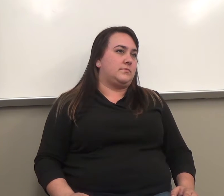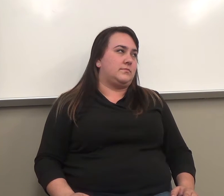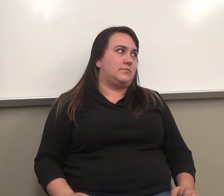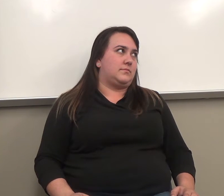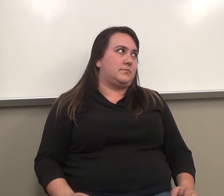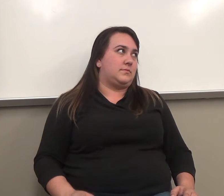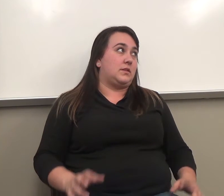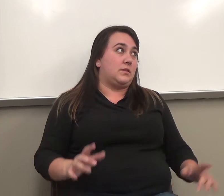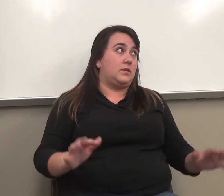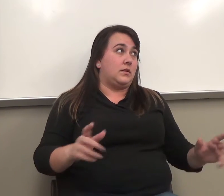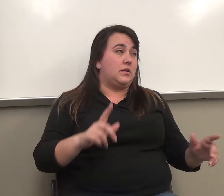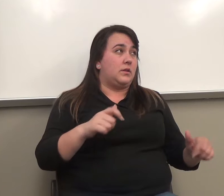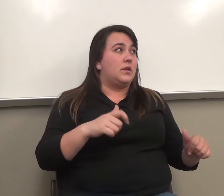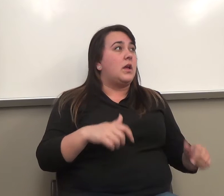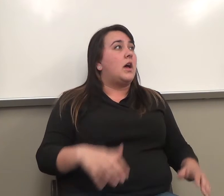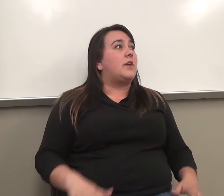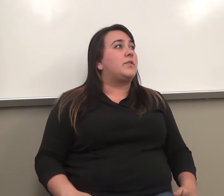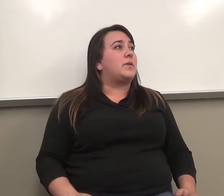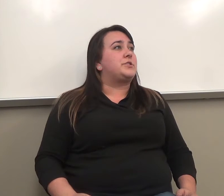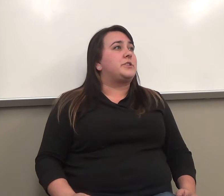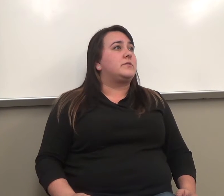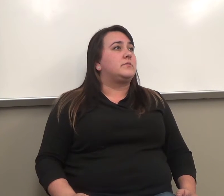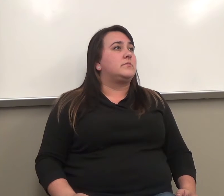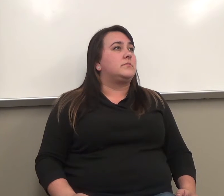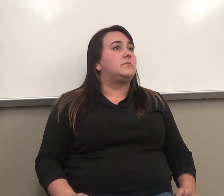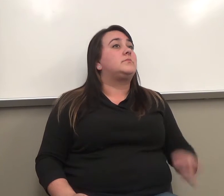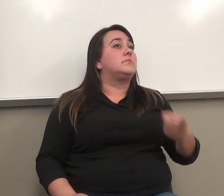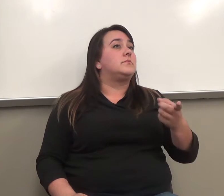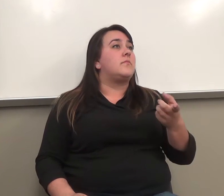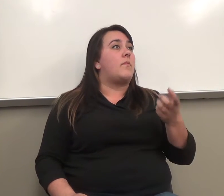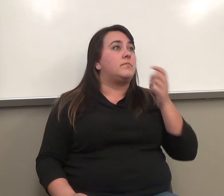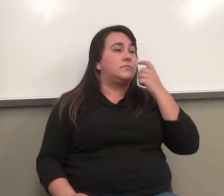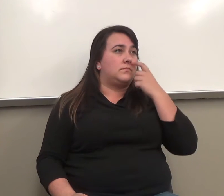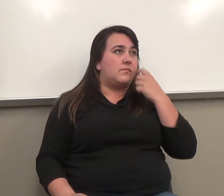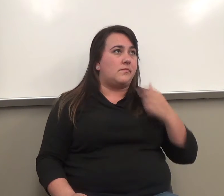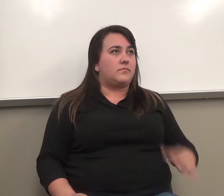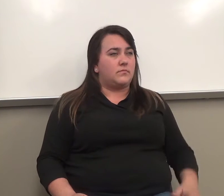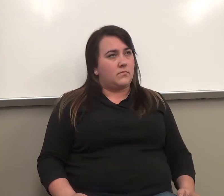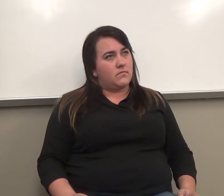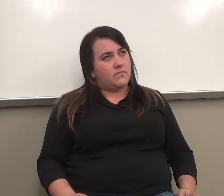make a big. I have a question. Just cross it out. Okay.